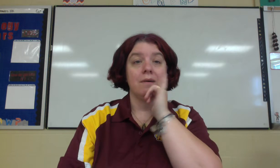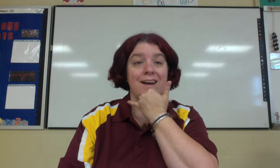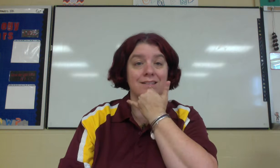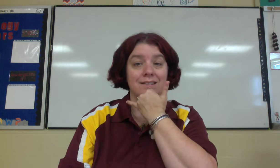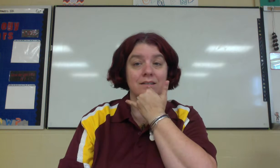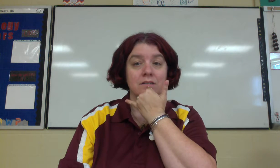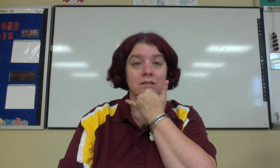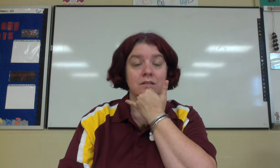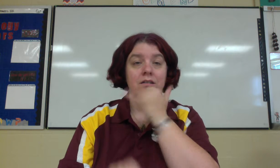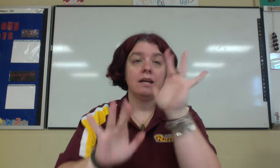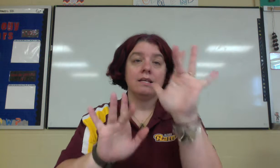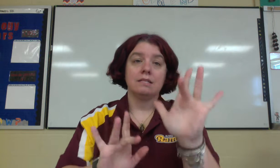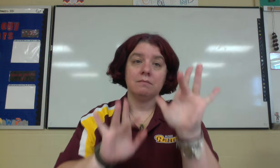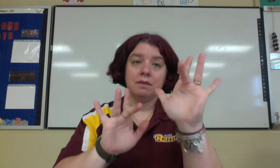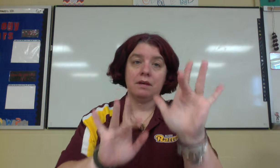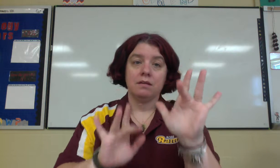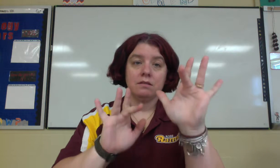accident sympathize